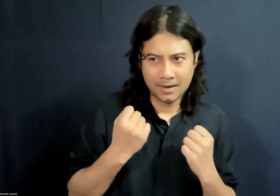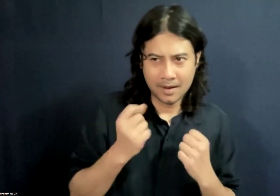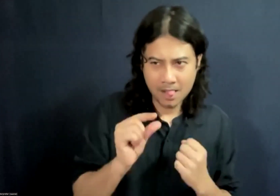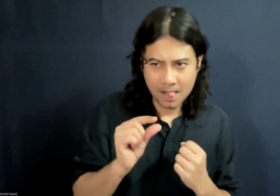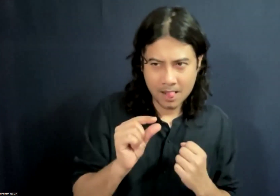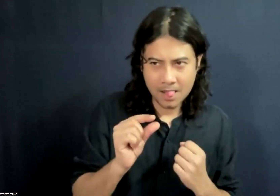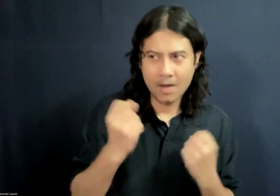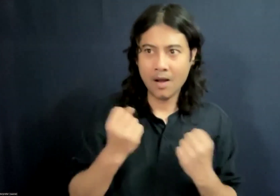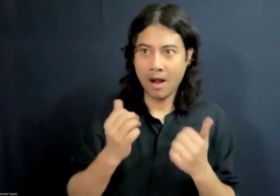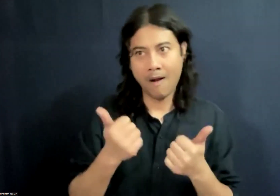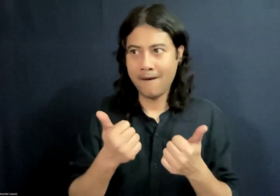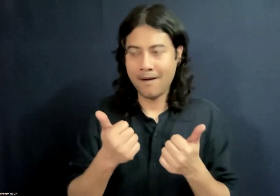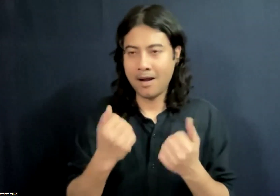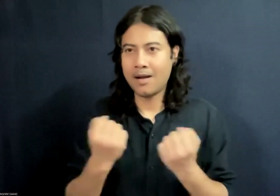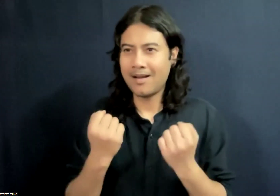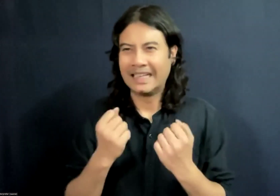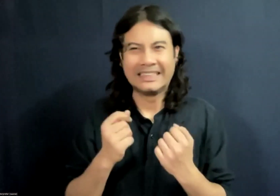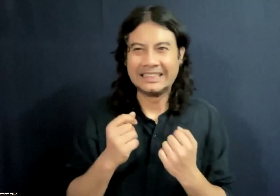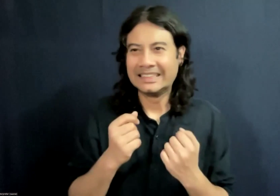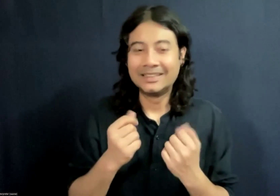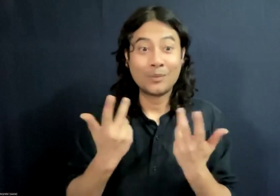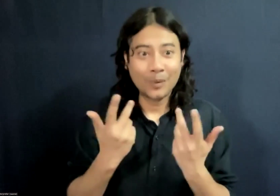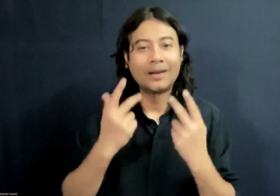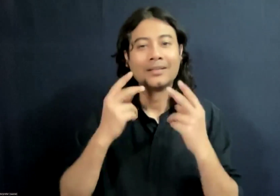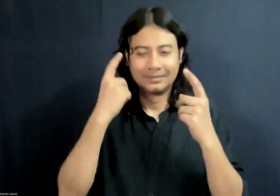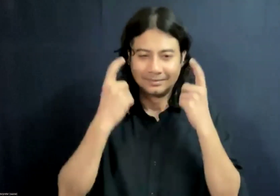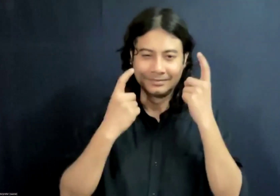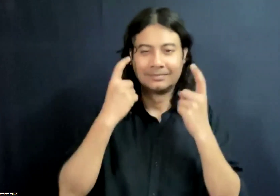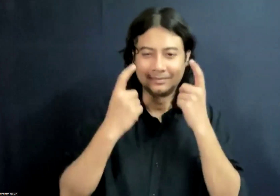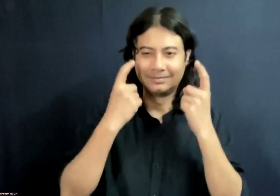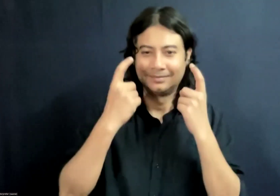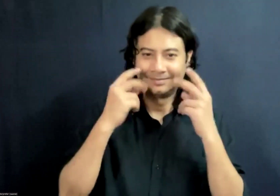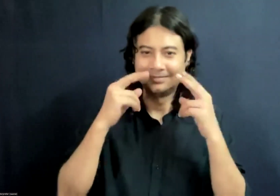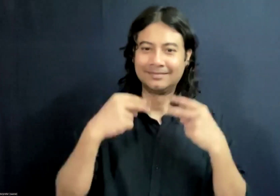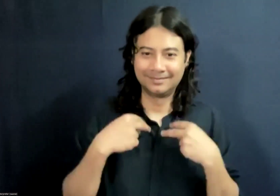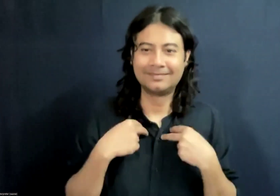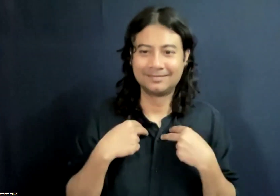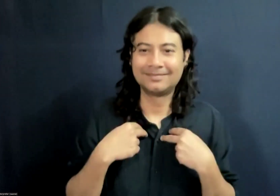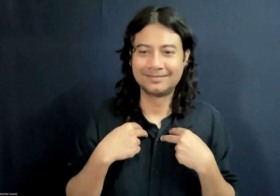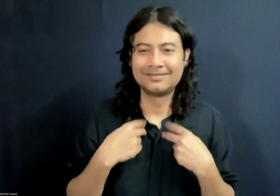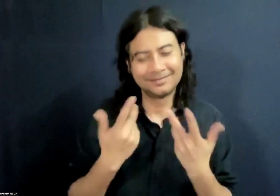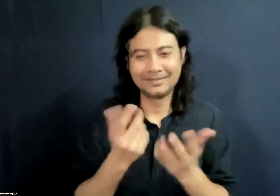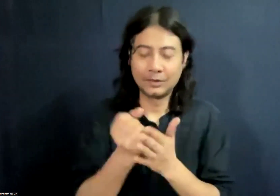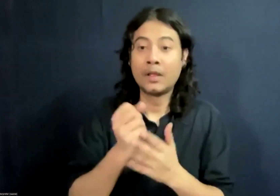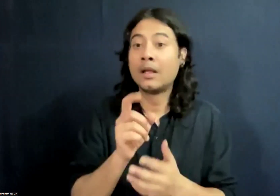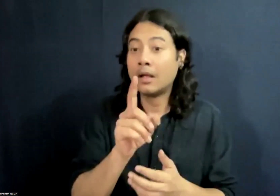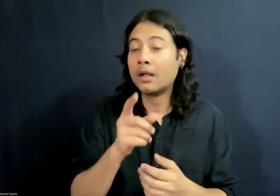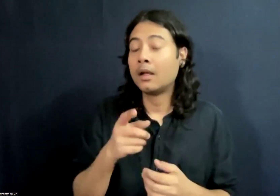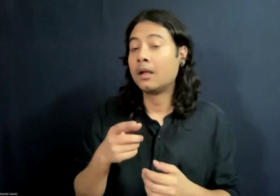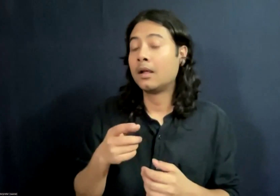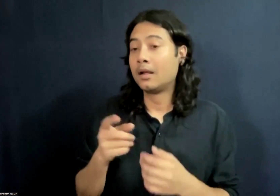Okay, because unless definitely we all want to be in mode of goodness, isn't it? Anybody wants to be in mode of